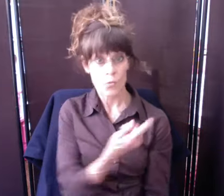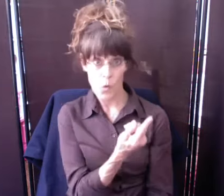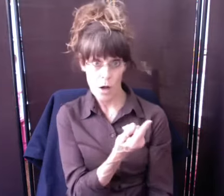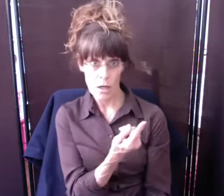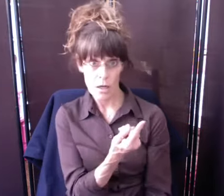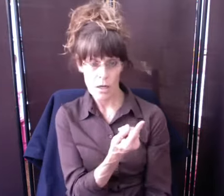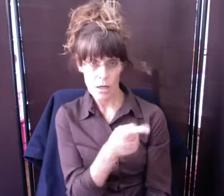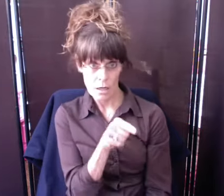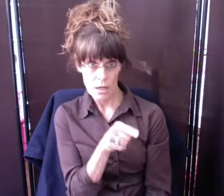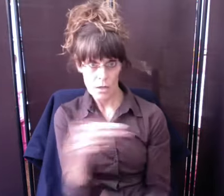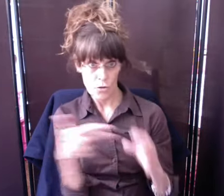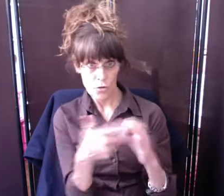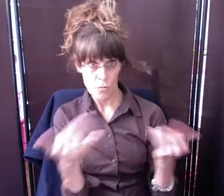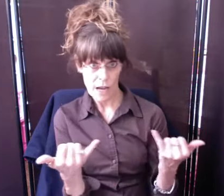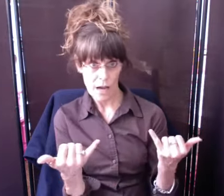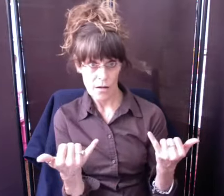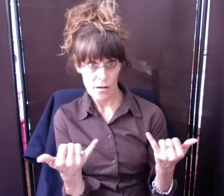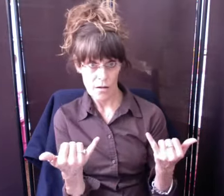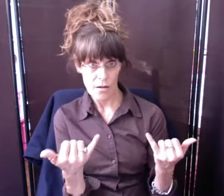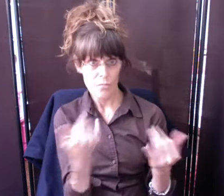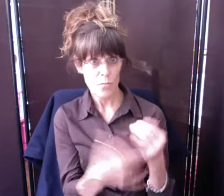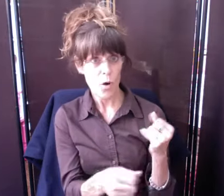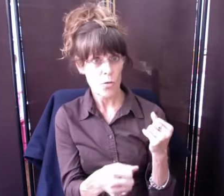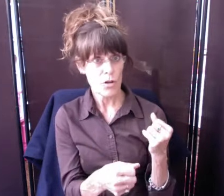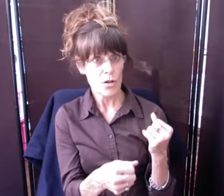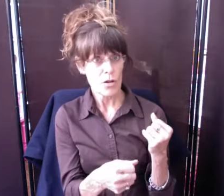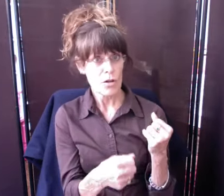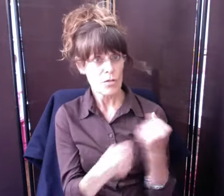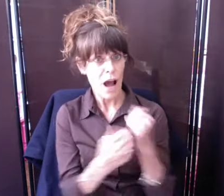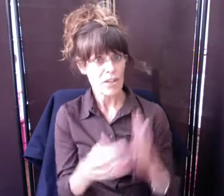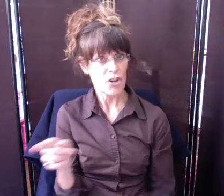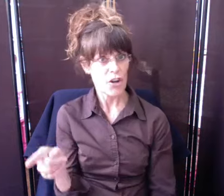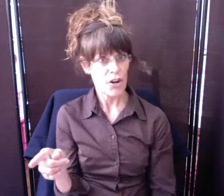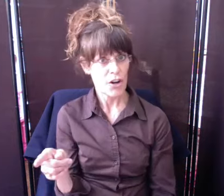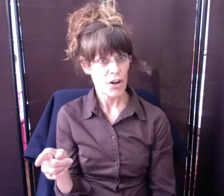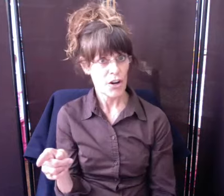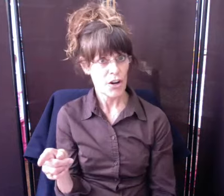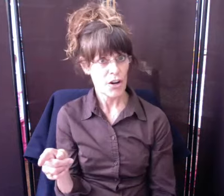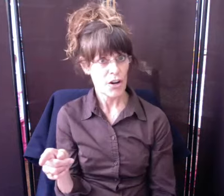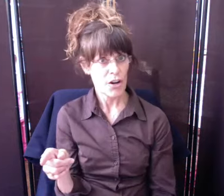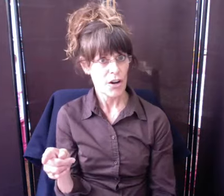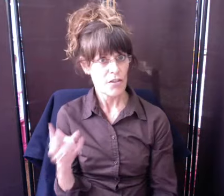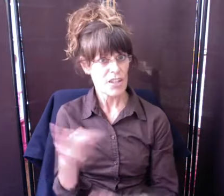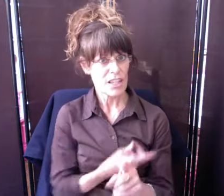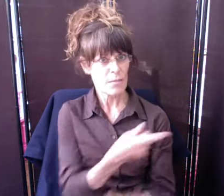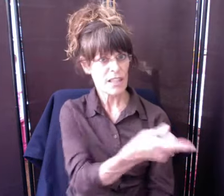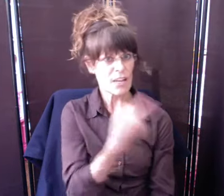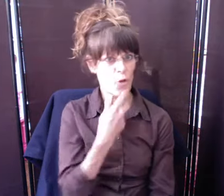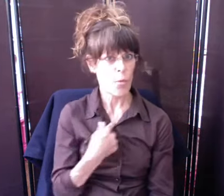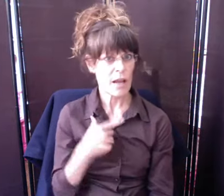the Zoom here, had both been sponsored by her, and we had reacquainted. And for 6 months, they would tell me about how Linda had changed their life.